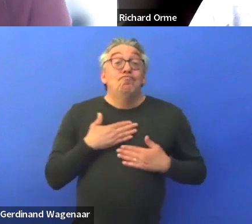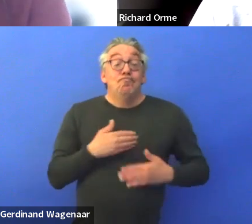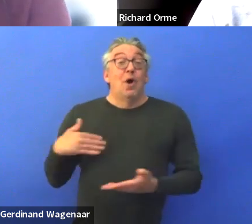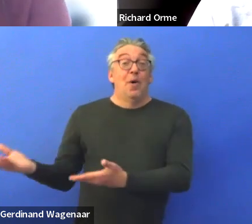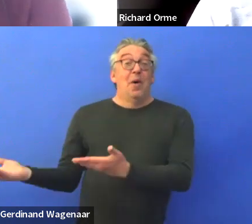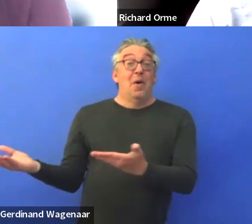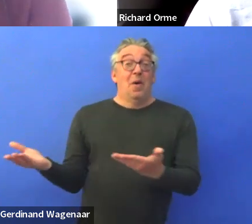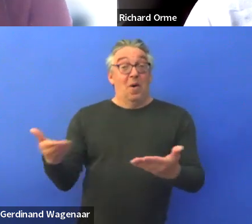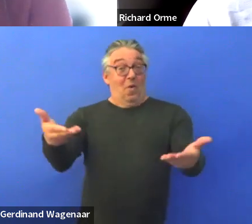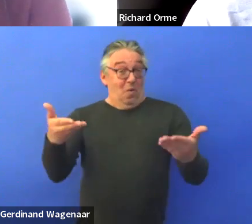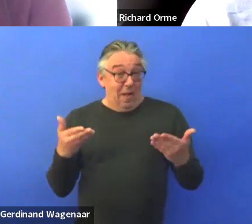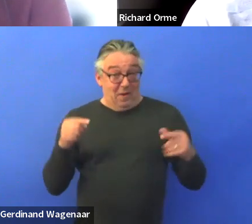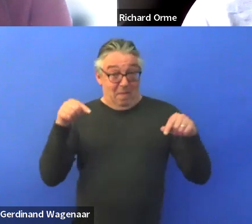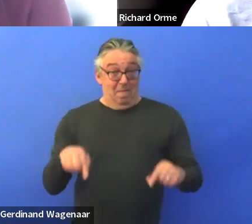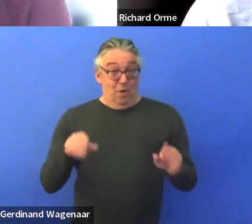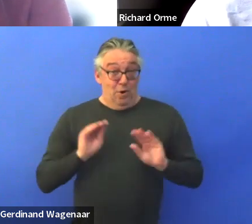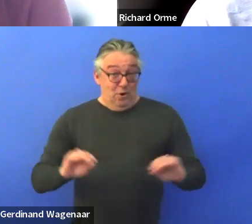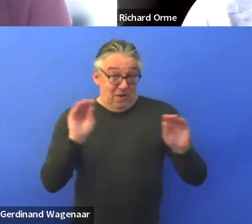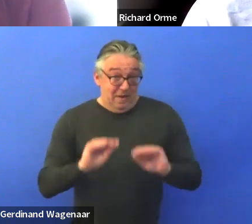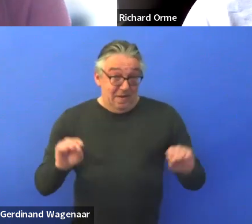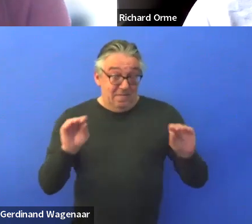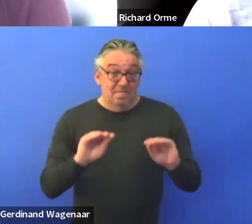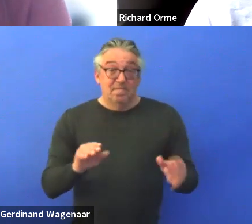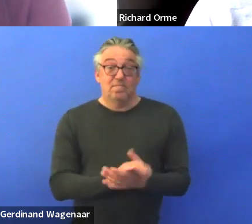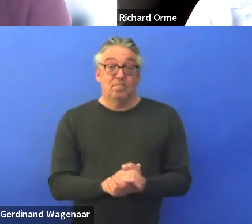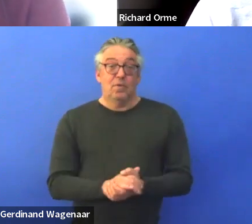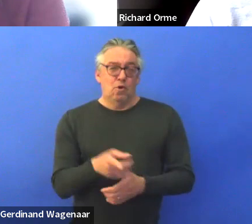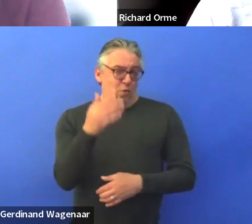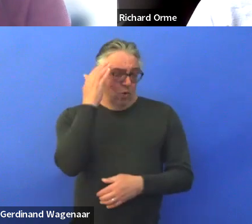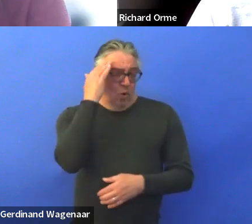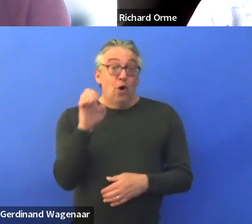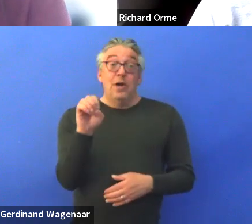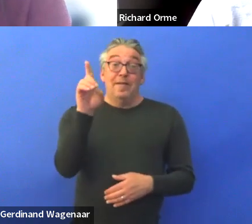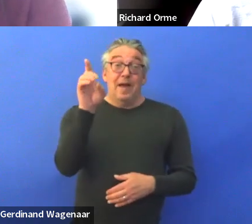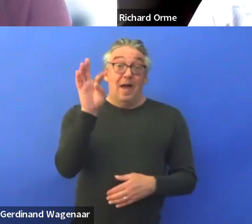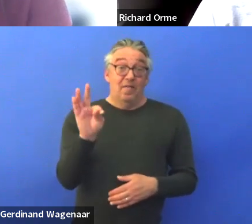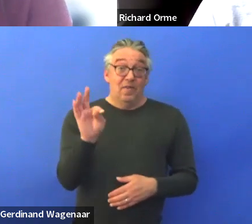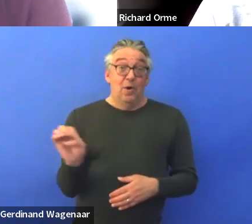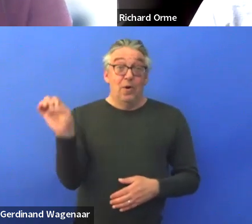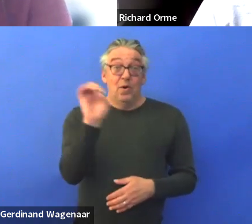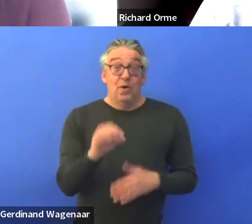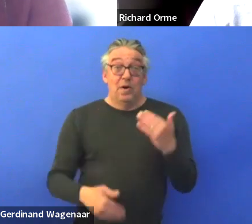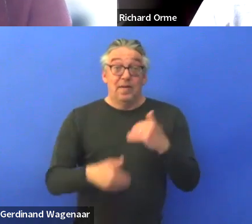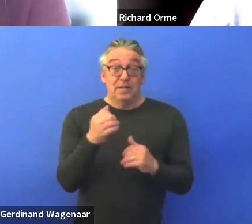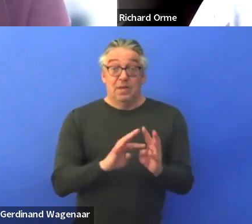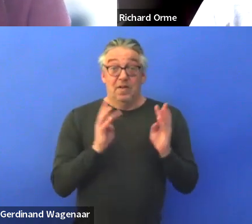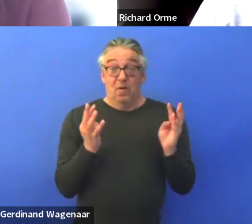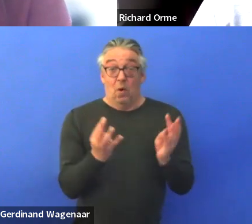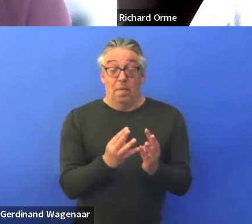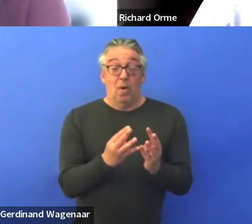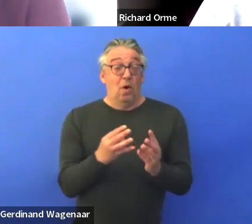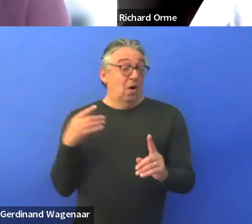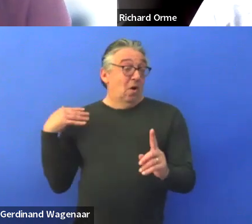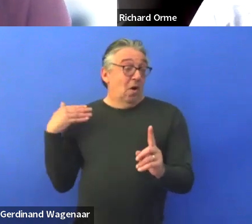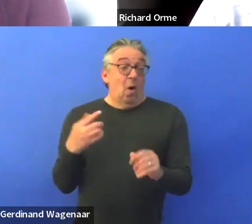this training. As you know, the European Disability Forum, EDF, we've been working always to